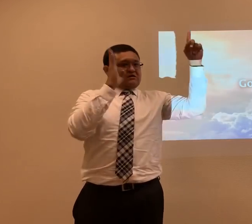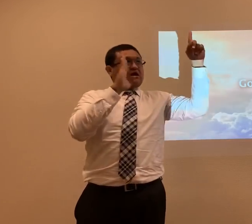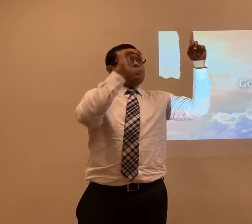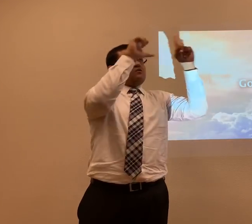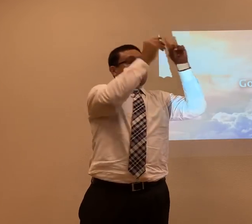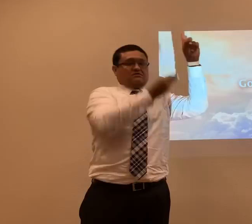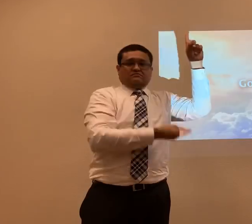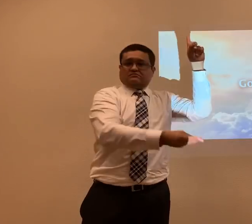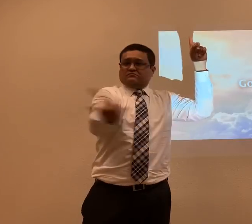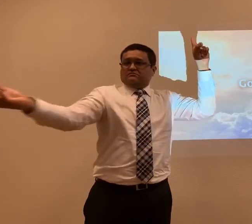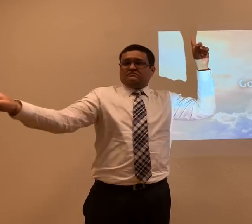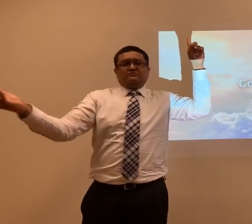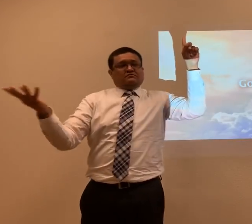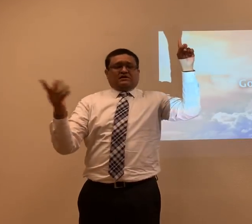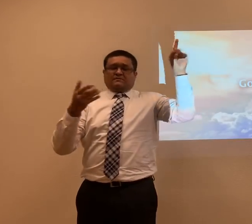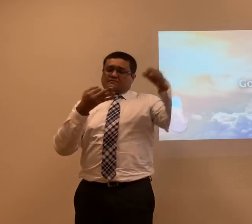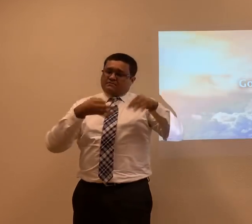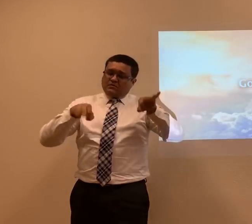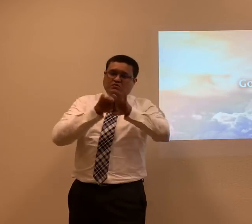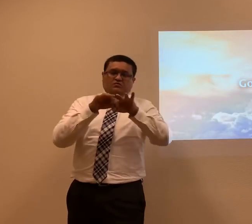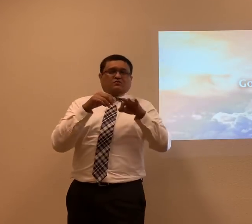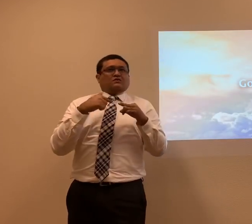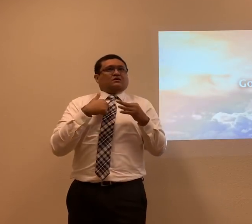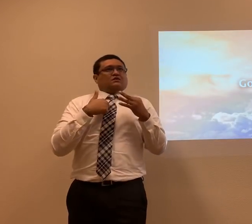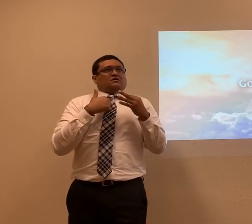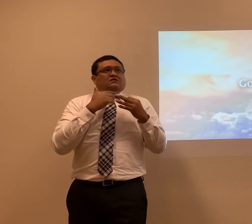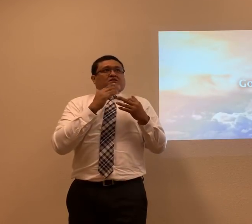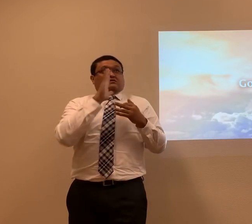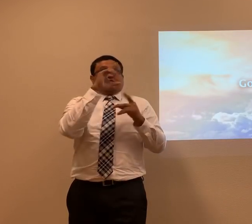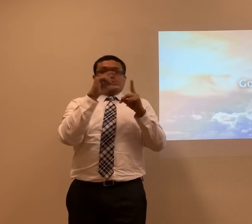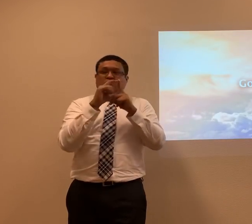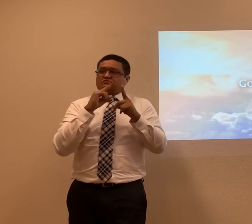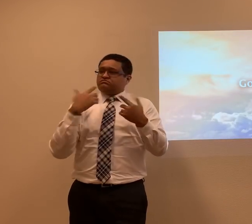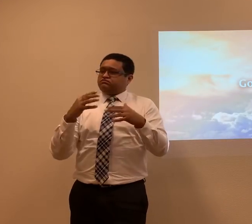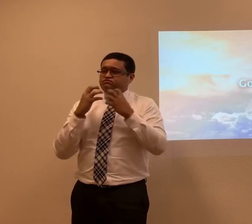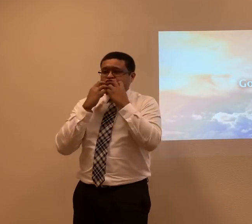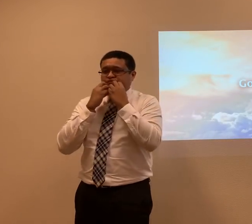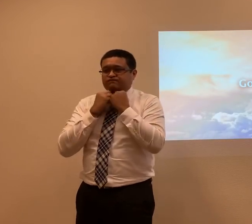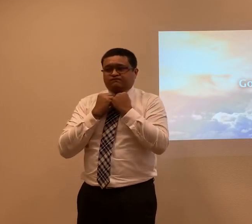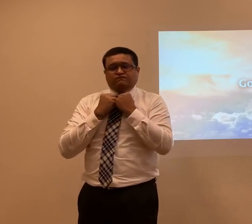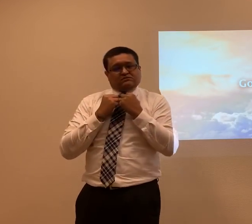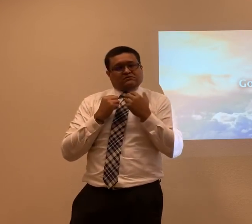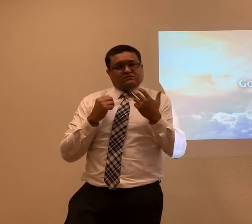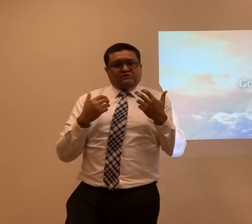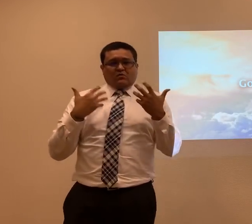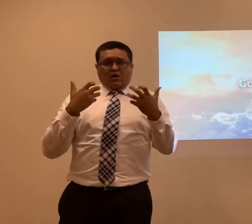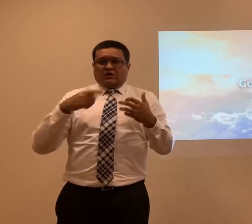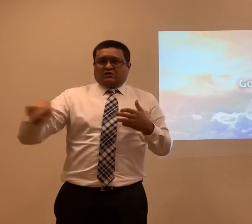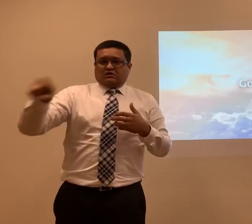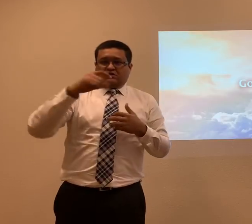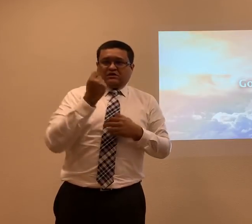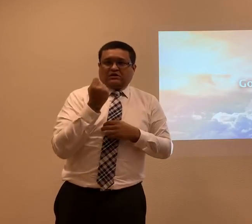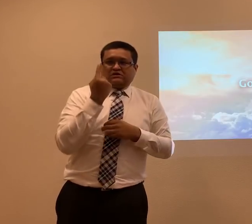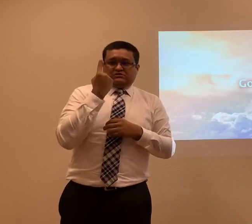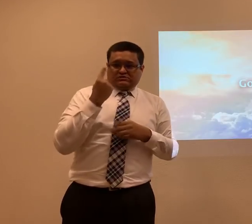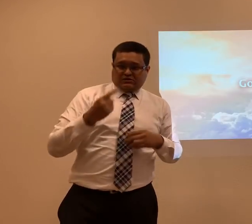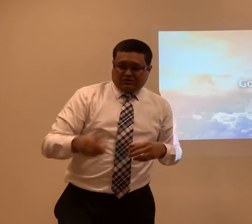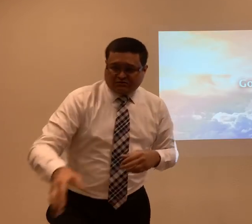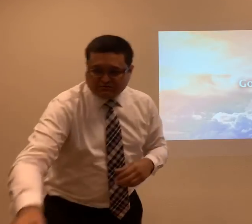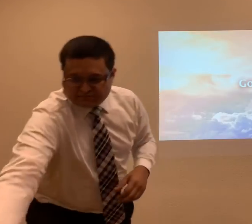I'm not trying to please everybody here. I'm trying to please God, and that's what's the most important thing. The Word of God is precious, and I want